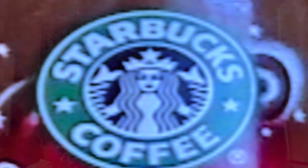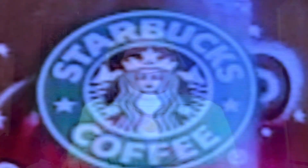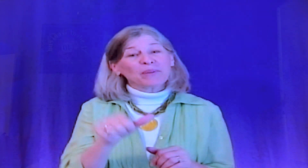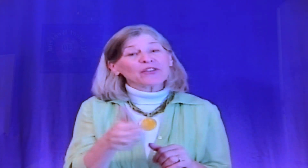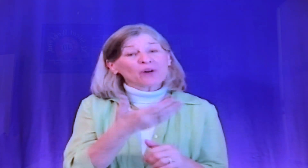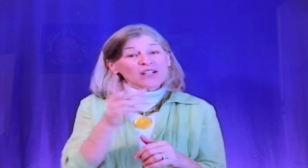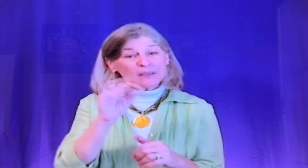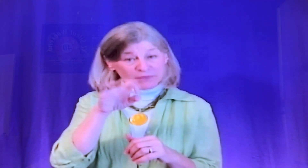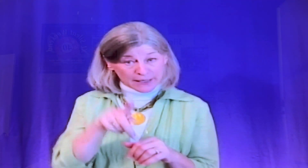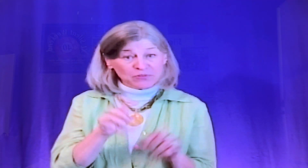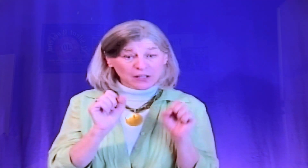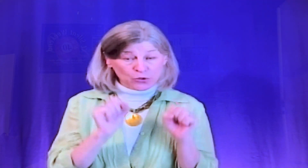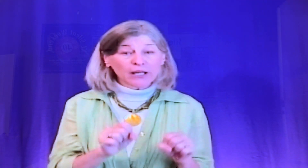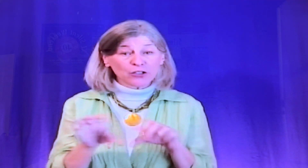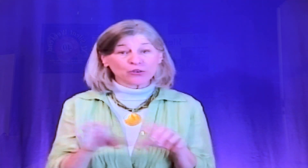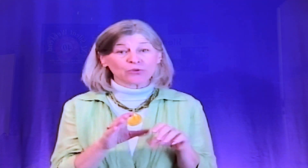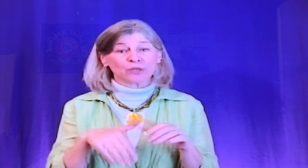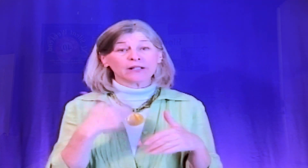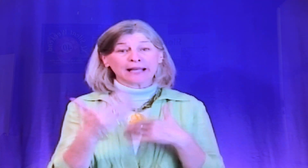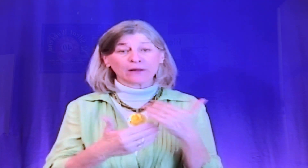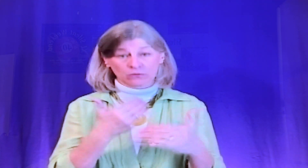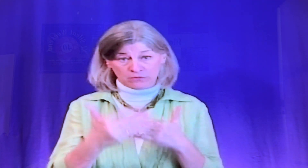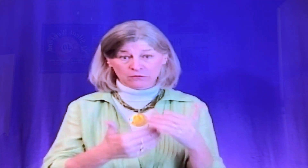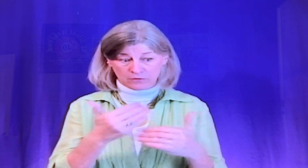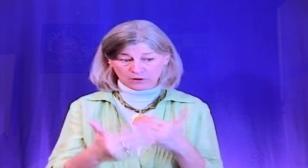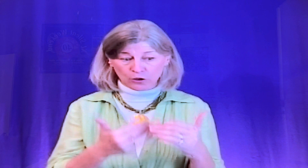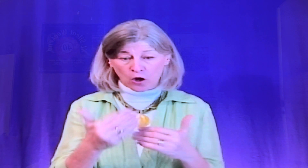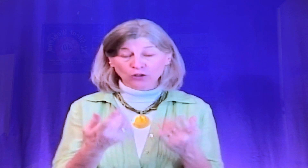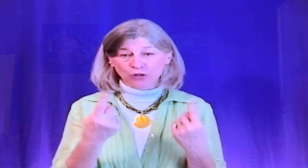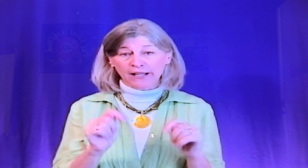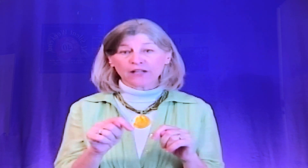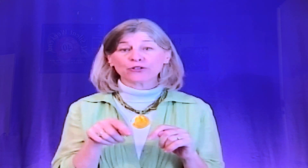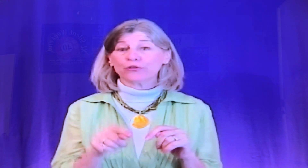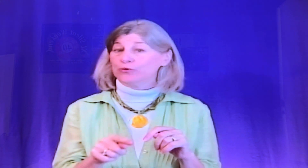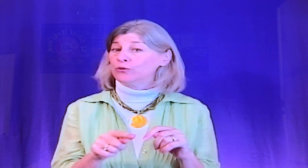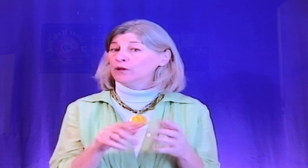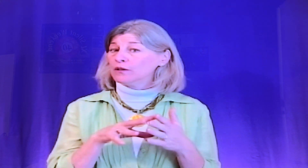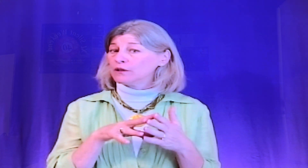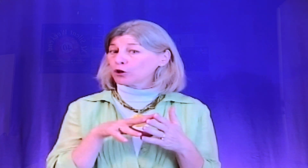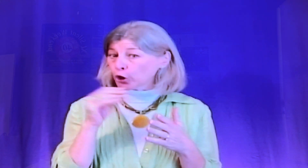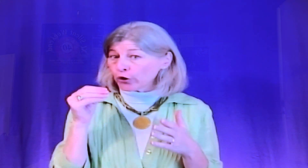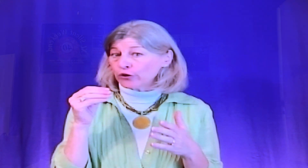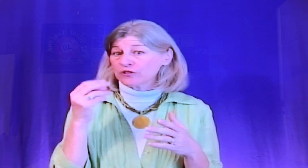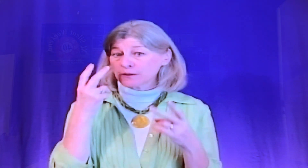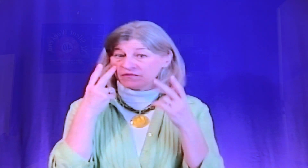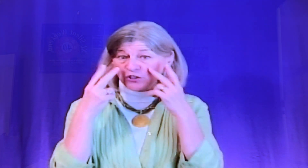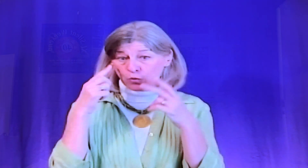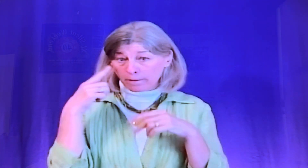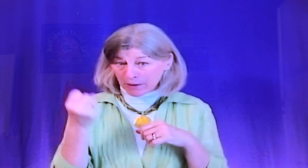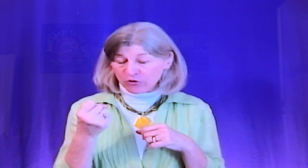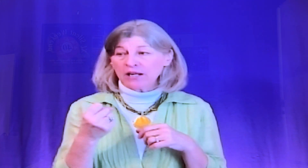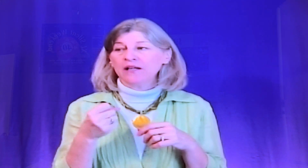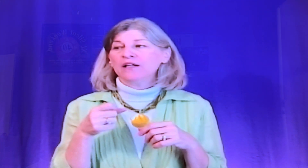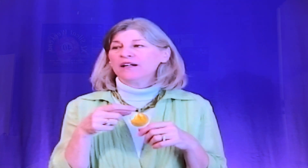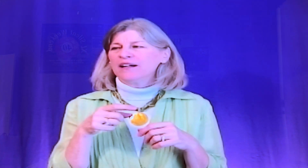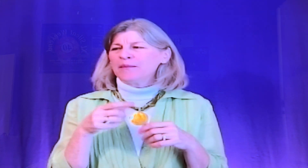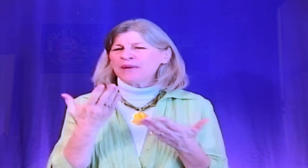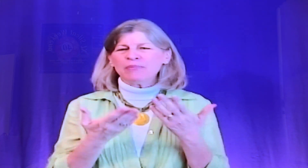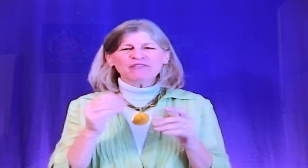But there are some tips that you can do to get along trying to learn some visual memory. Maybe you've gone